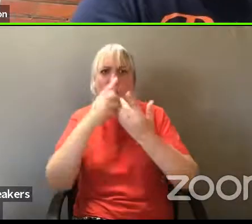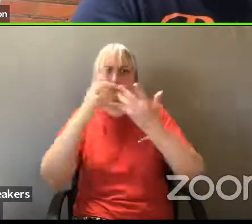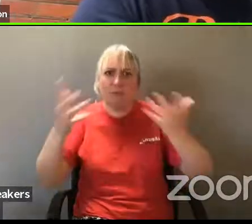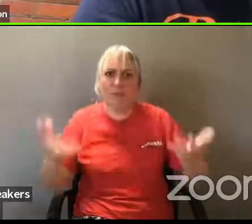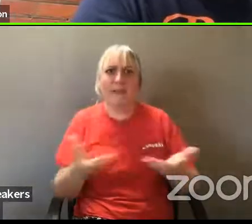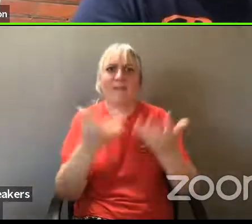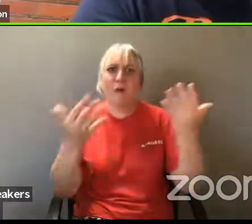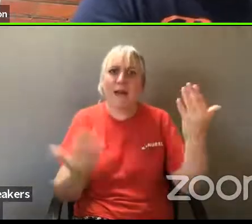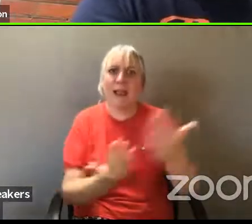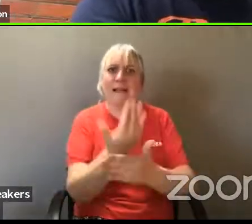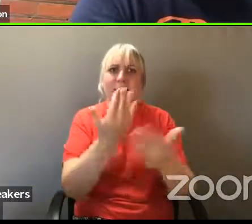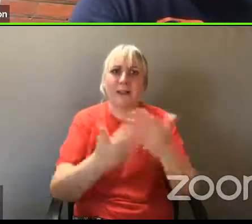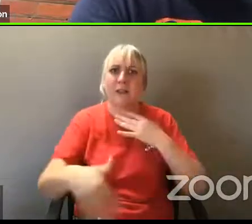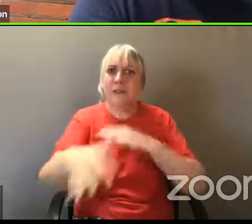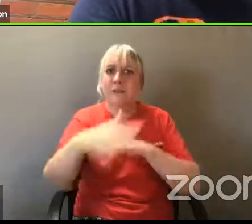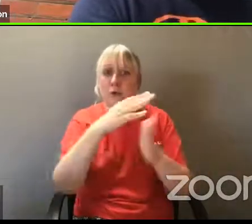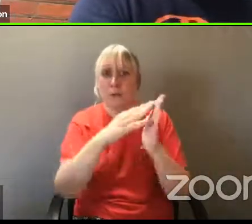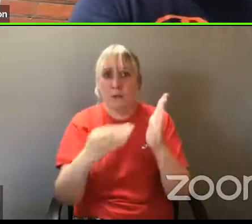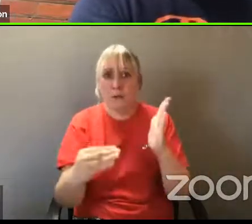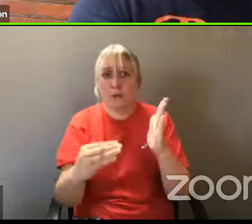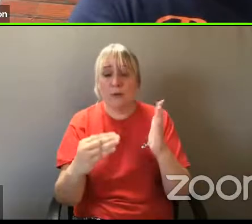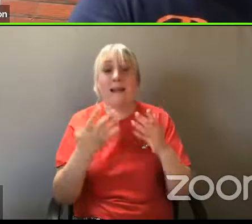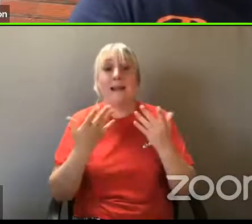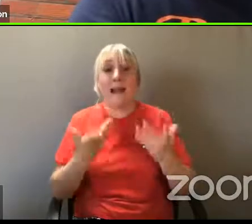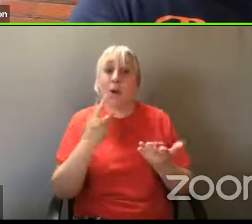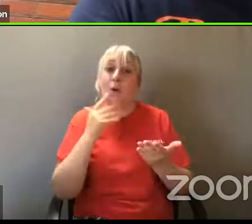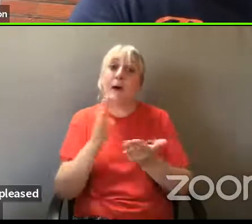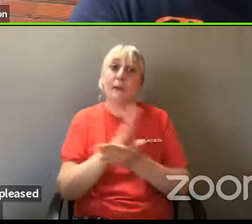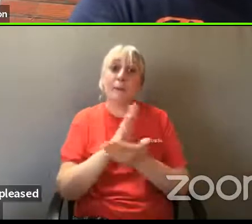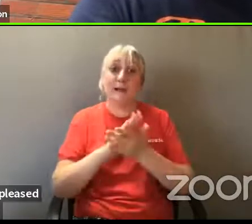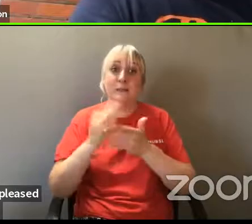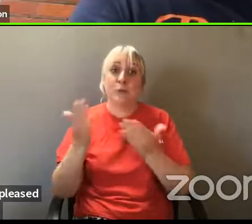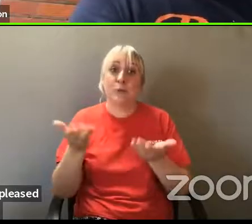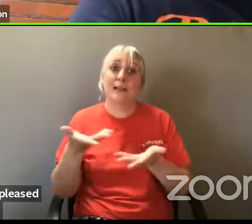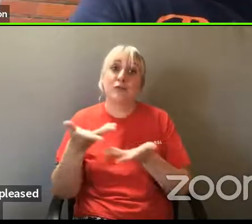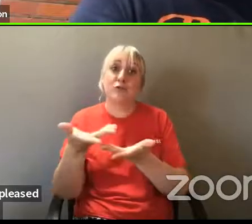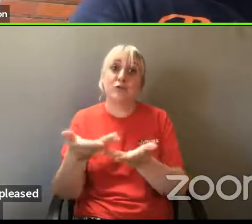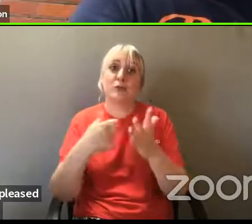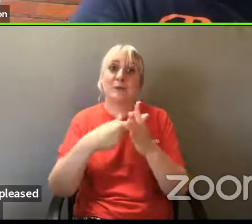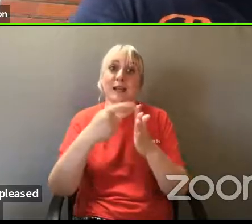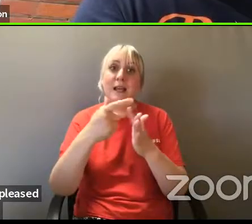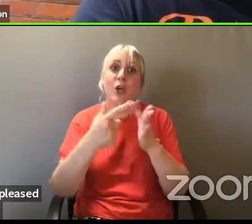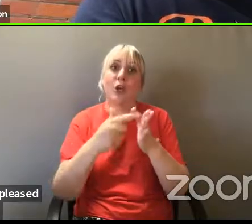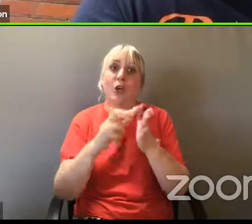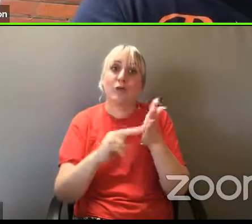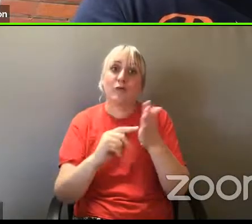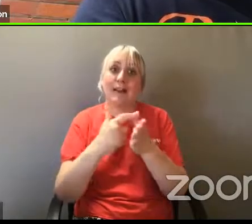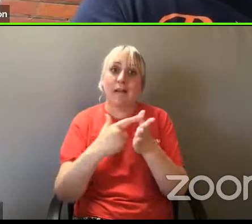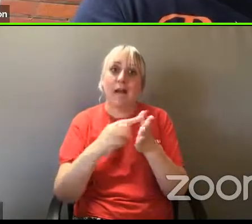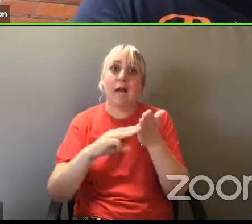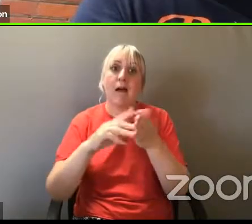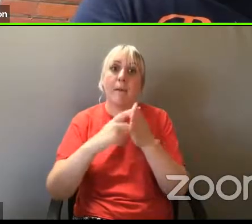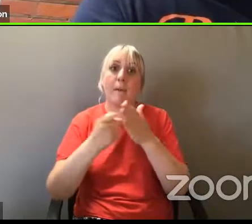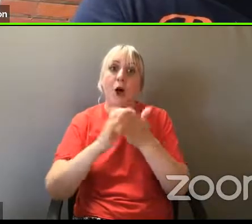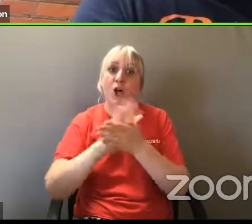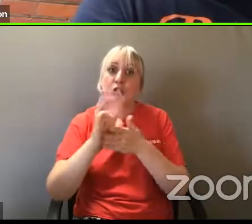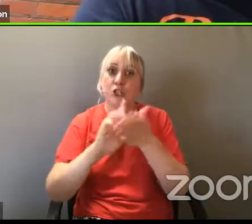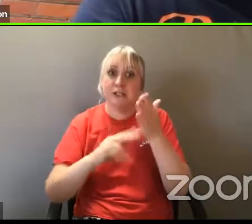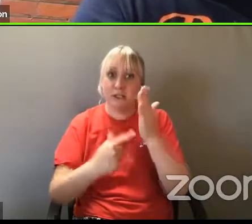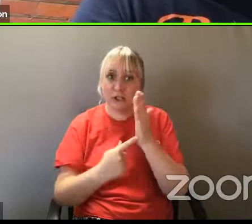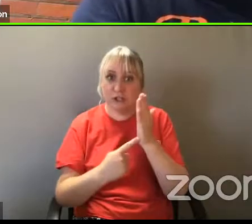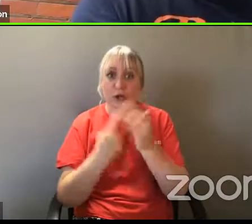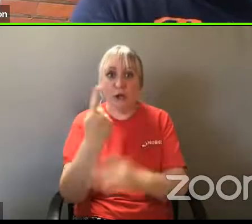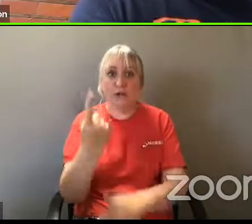pleased now to introduce Karina Marchant, who is a